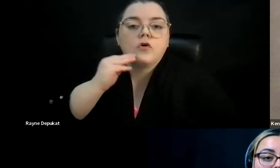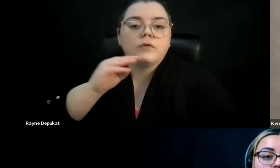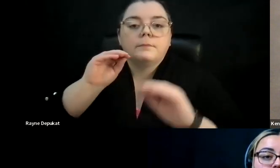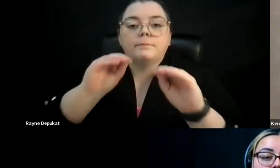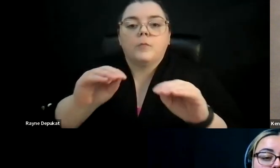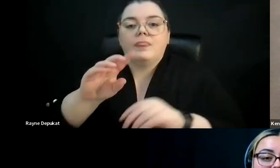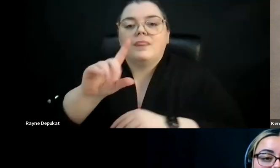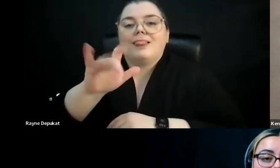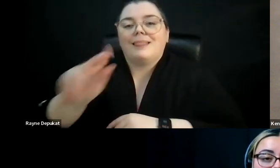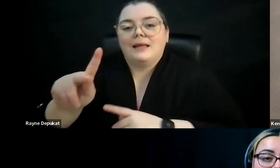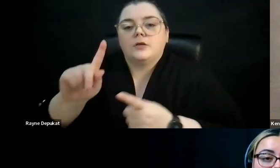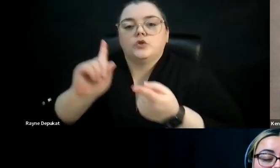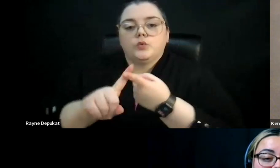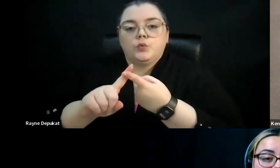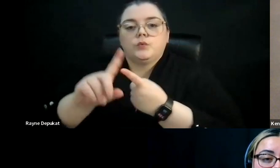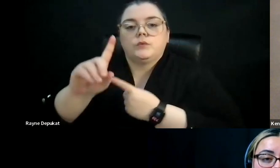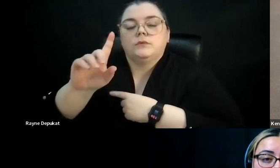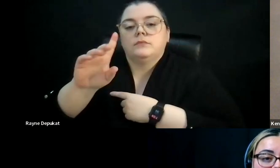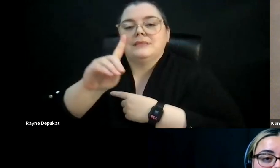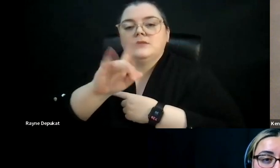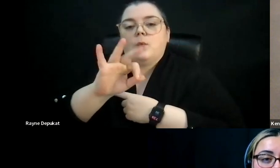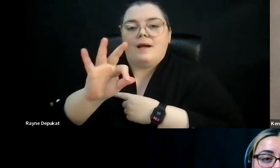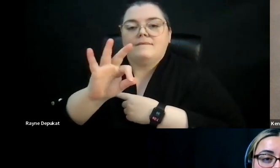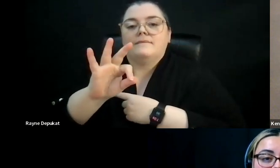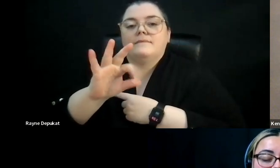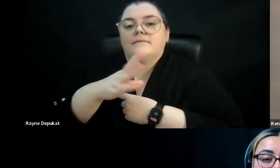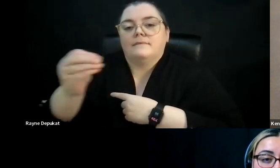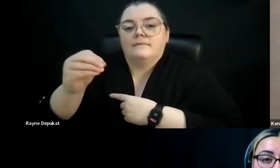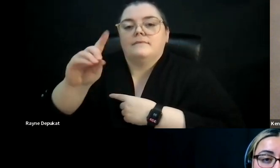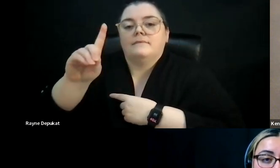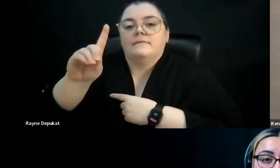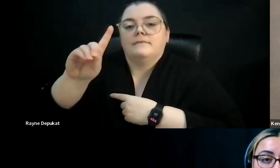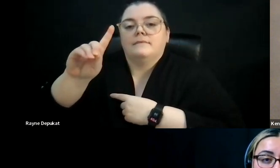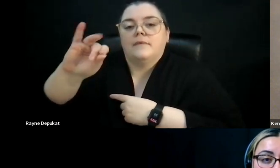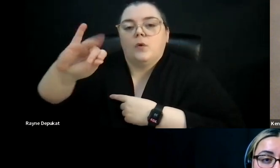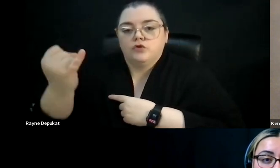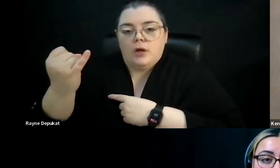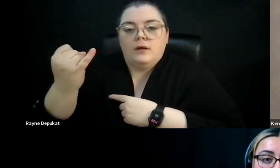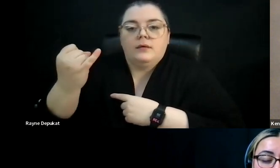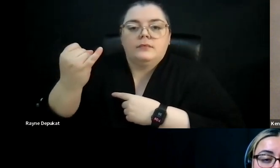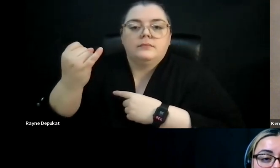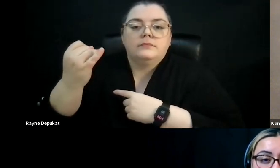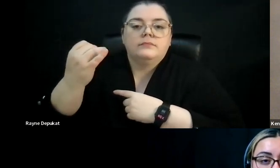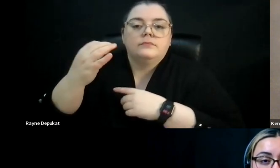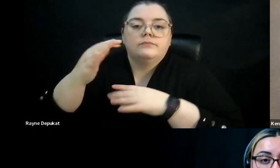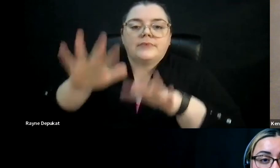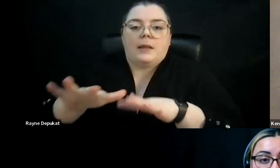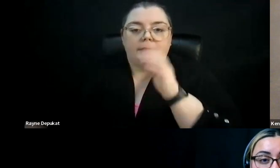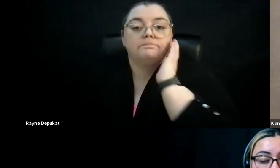Oh, thank you, Maureen. You put the link there to the DCYF and the DOJ